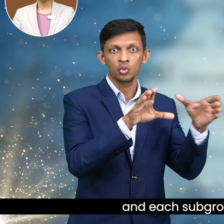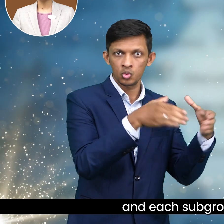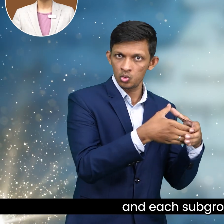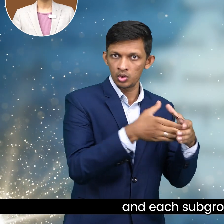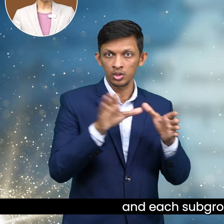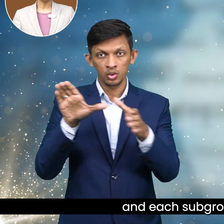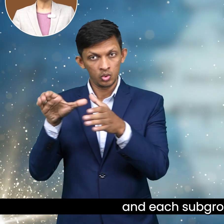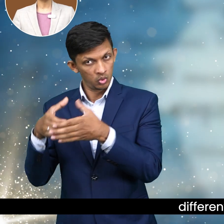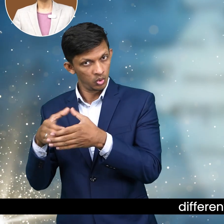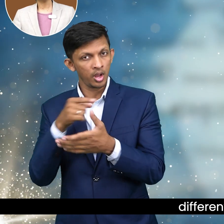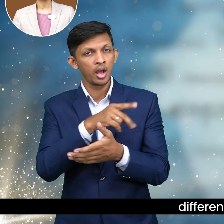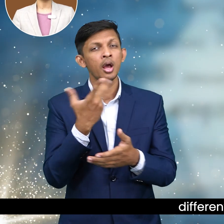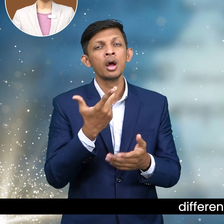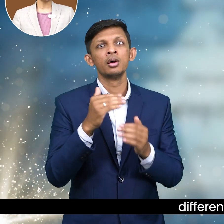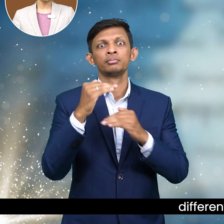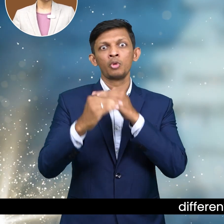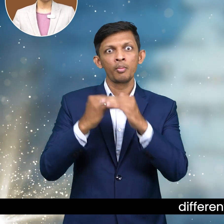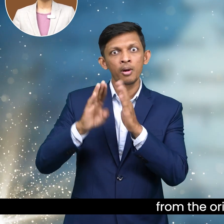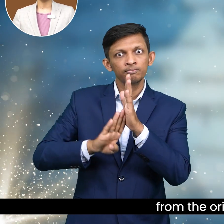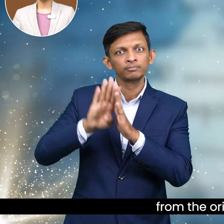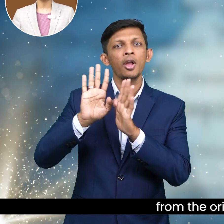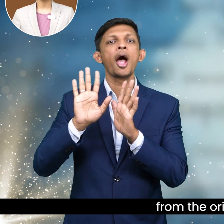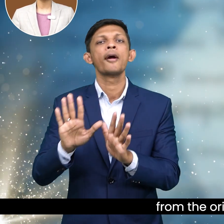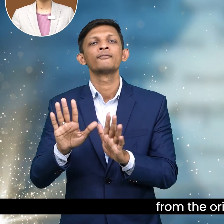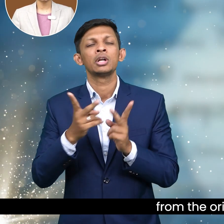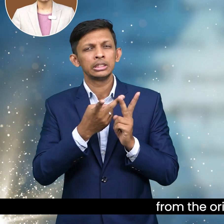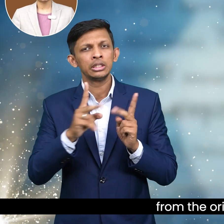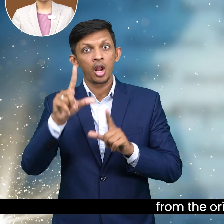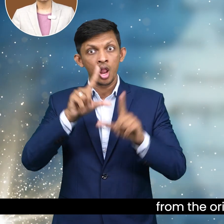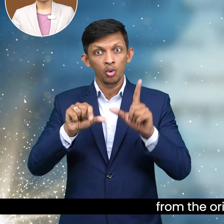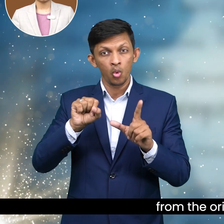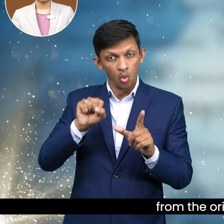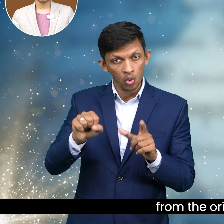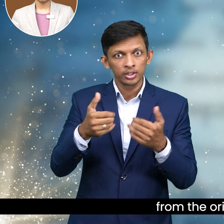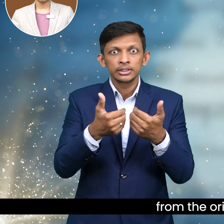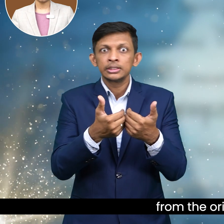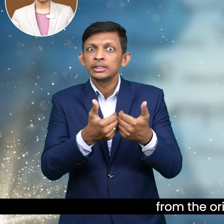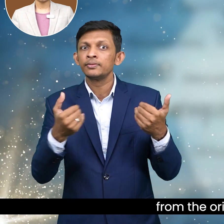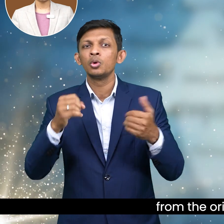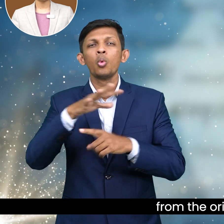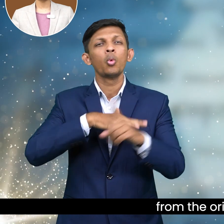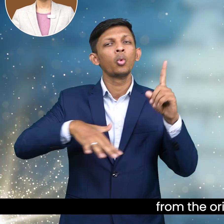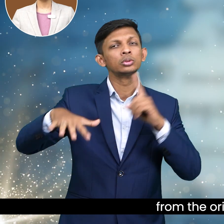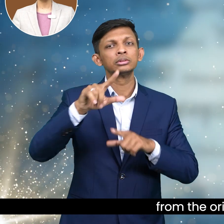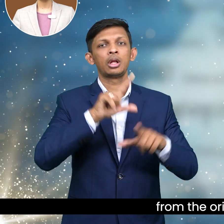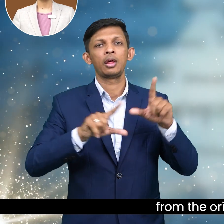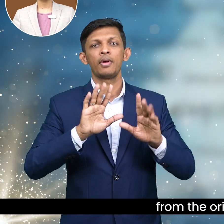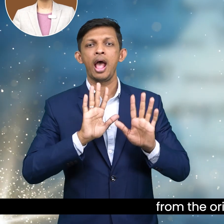in turn developed different languages from the original language.